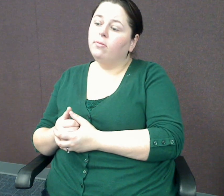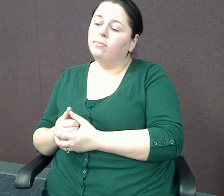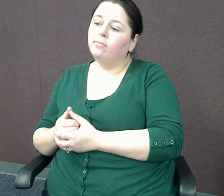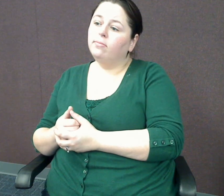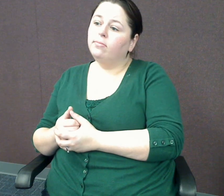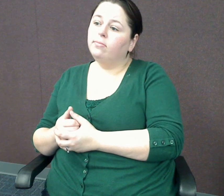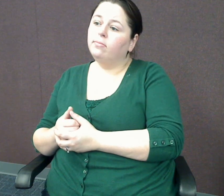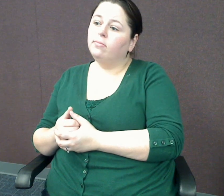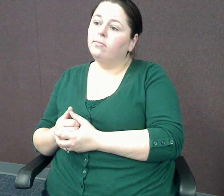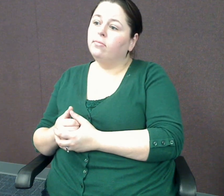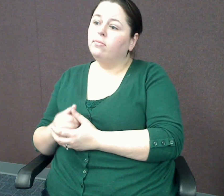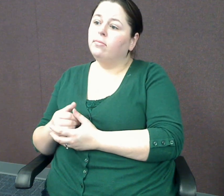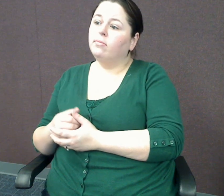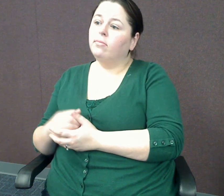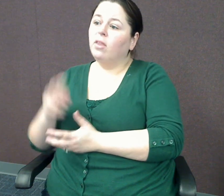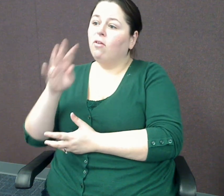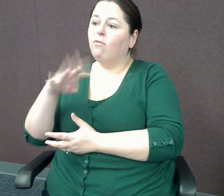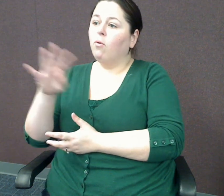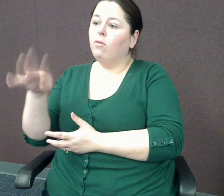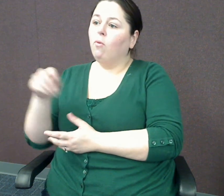So 44.